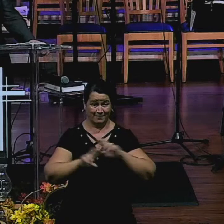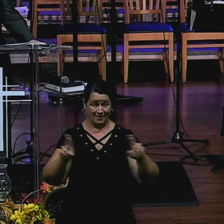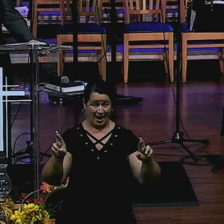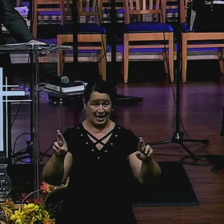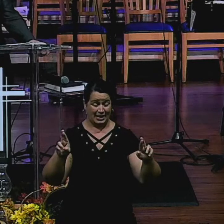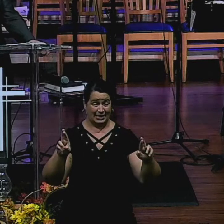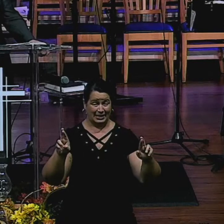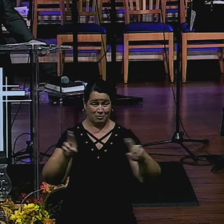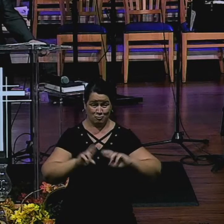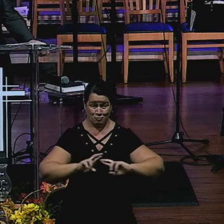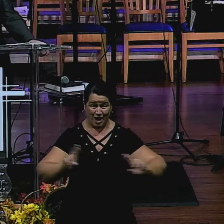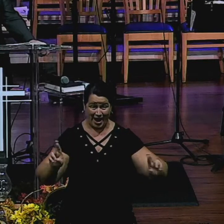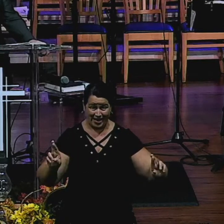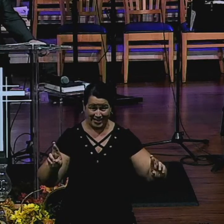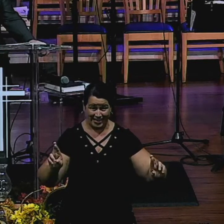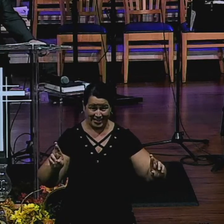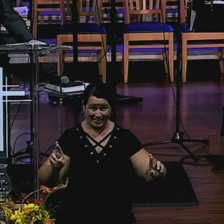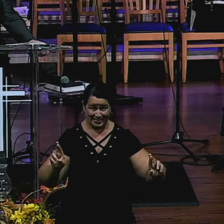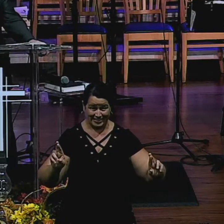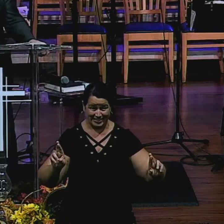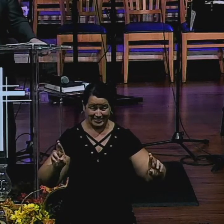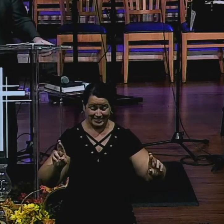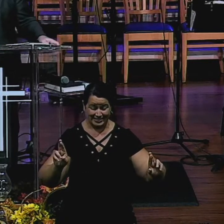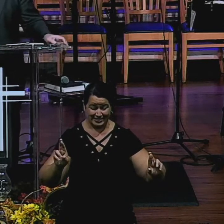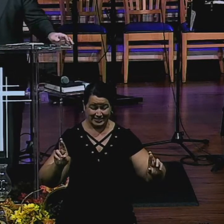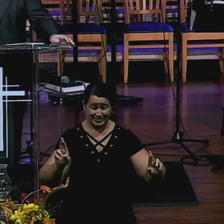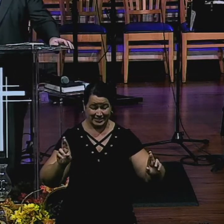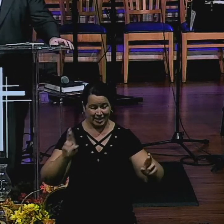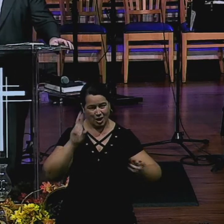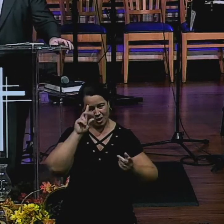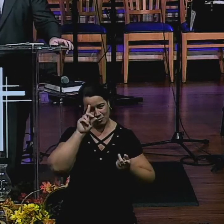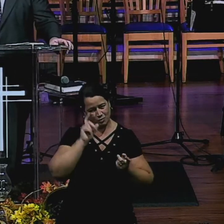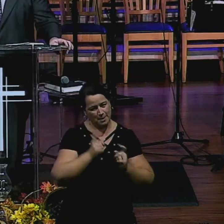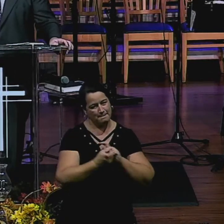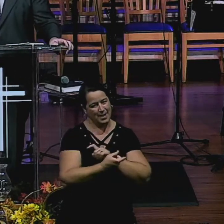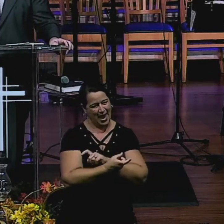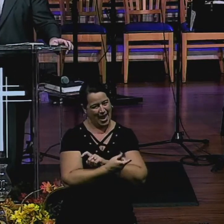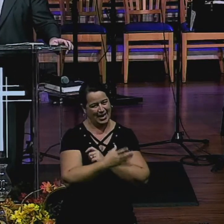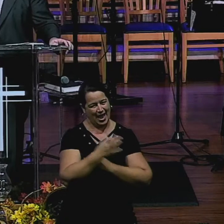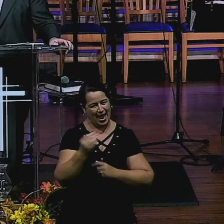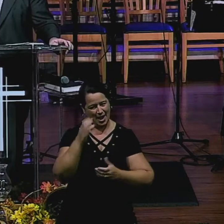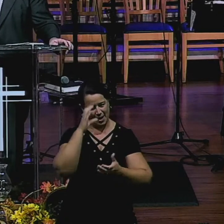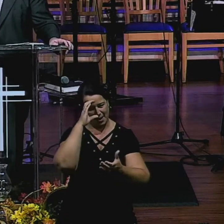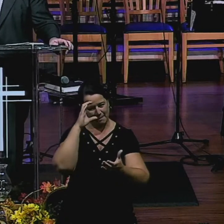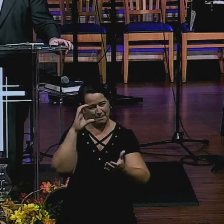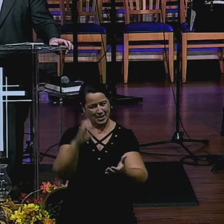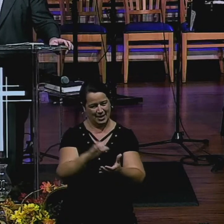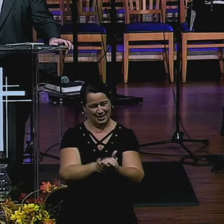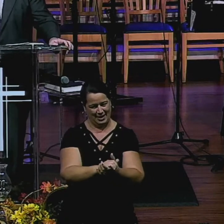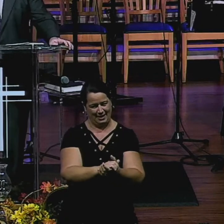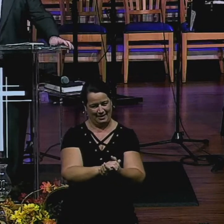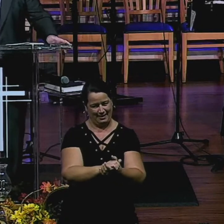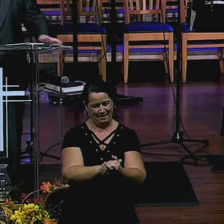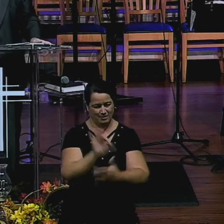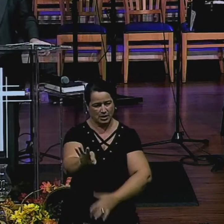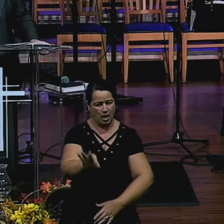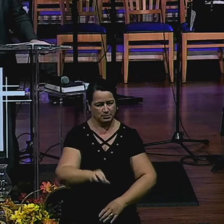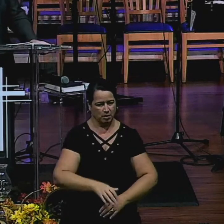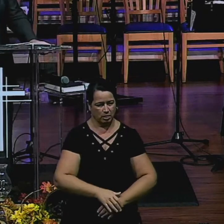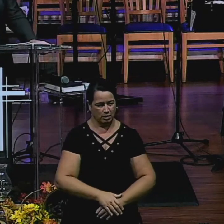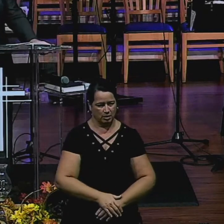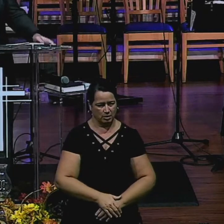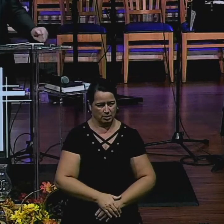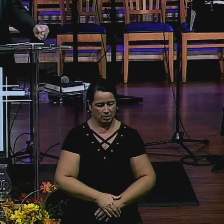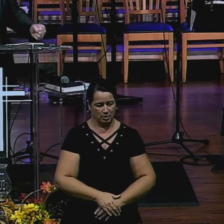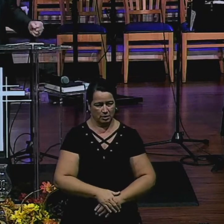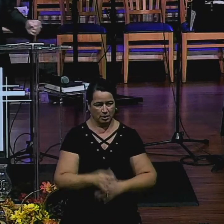hand. You ready for a sermon? All of its fullness, all of its glory? Repent and believe the gospel. The Philippian